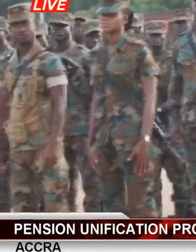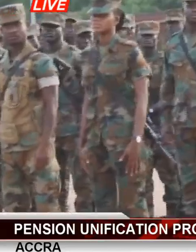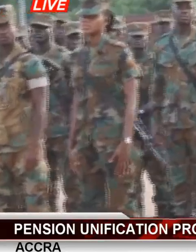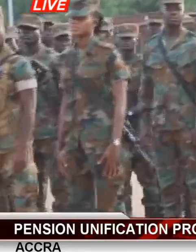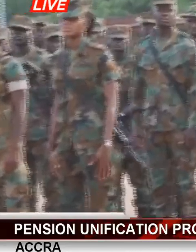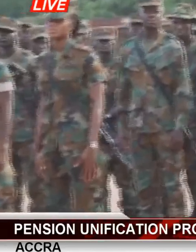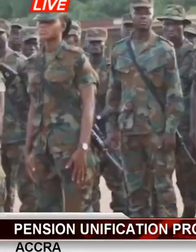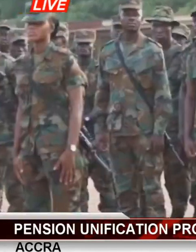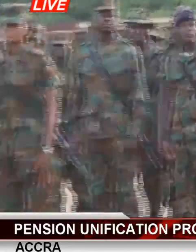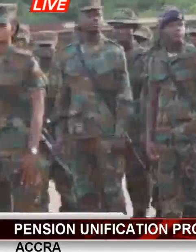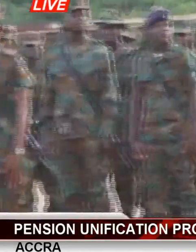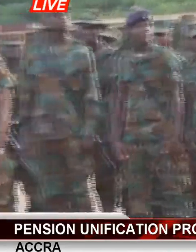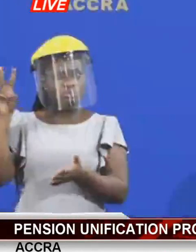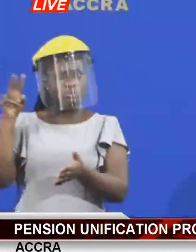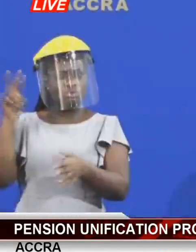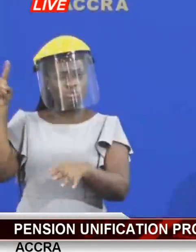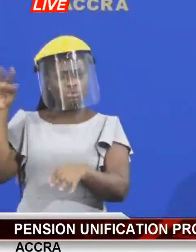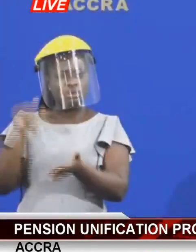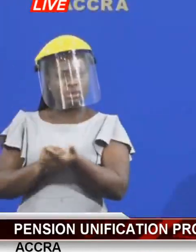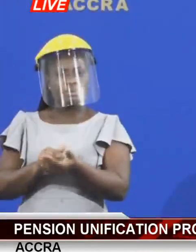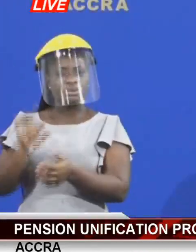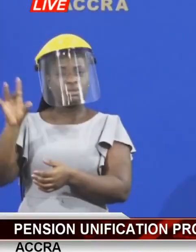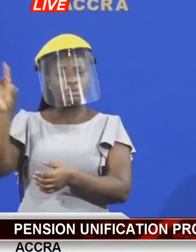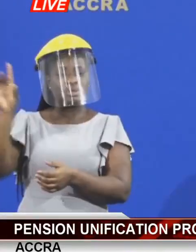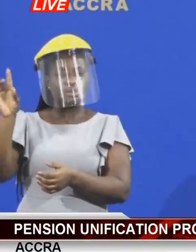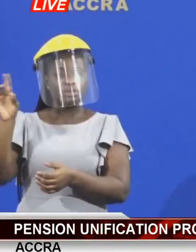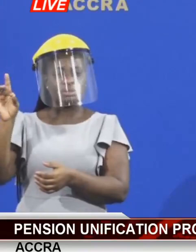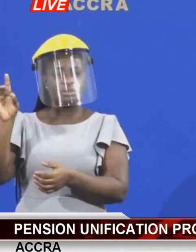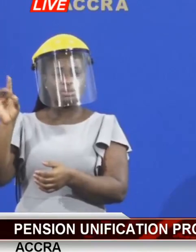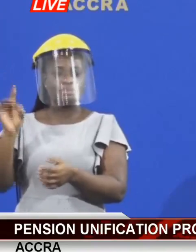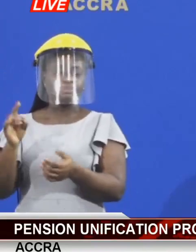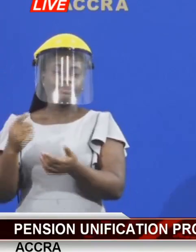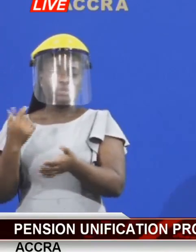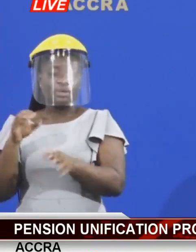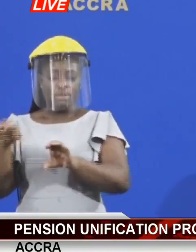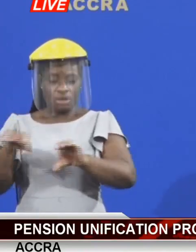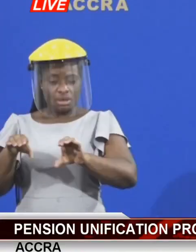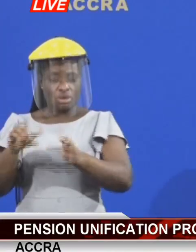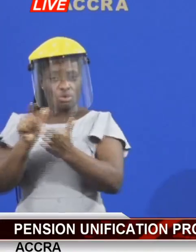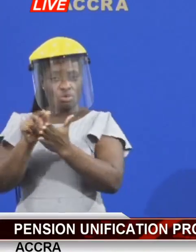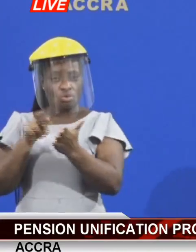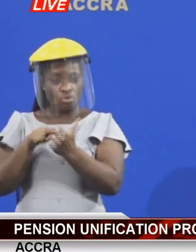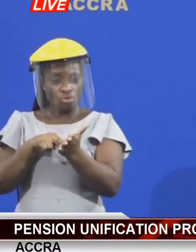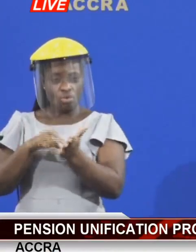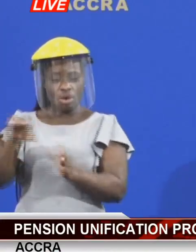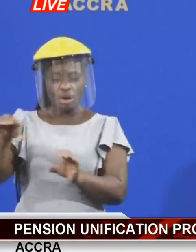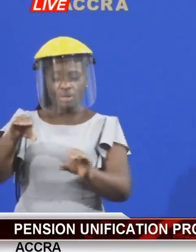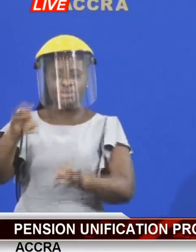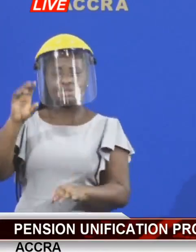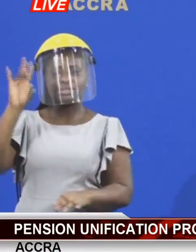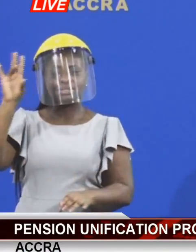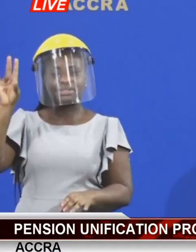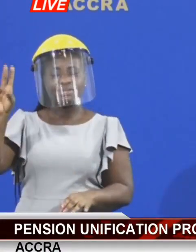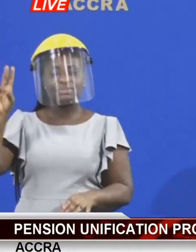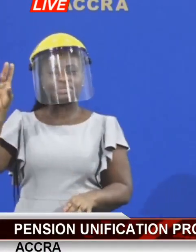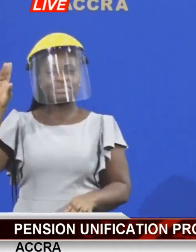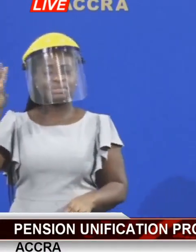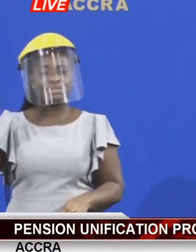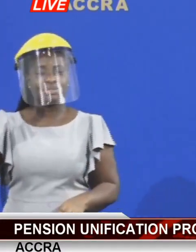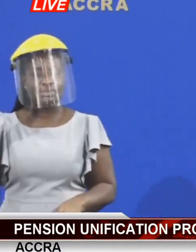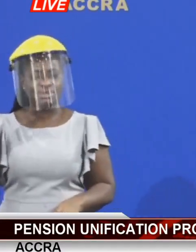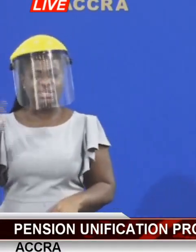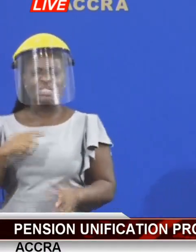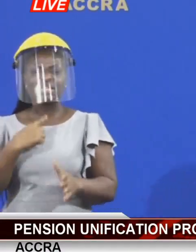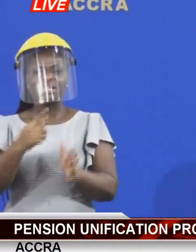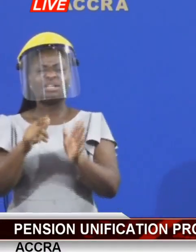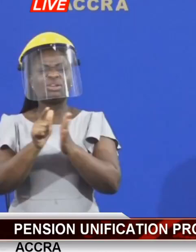say 2008, Ghana, a buying Shemra Act 766. National Pensions Act. Ah, na mrano,